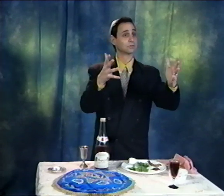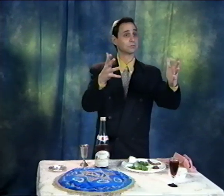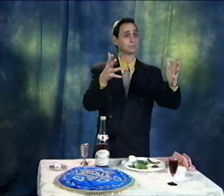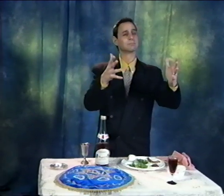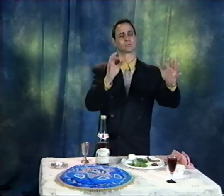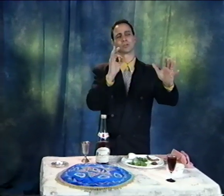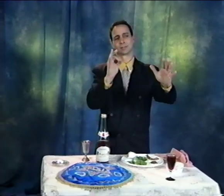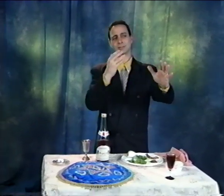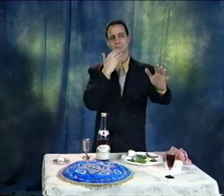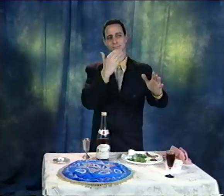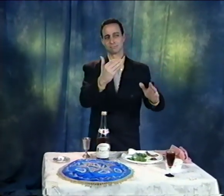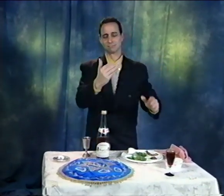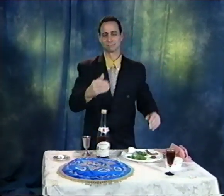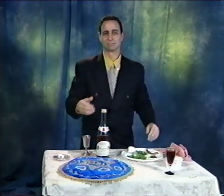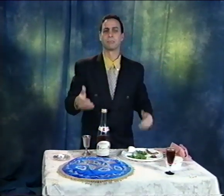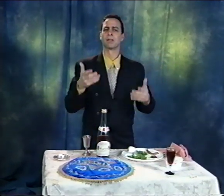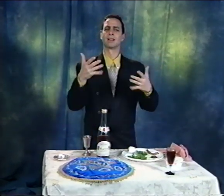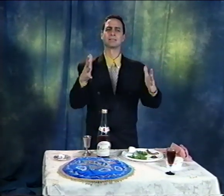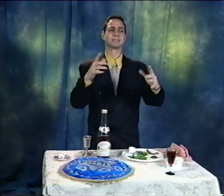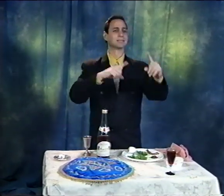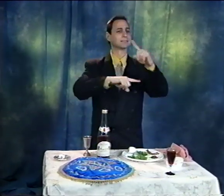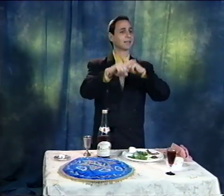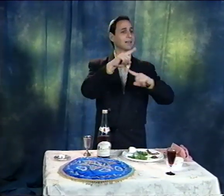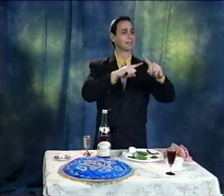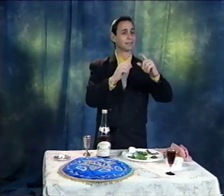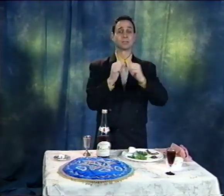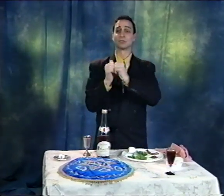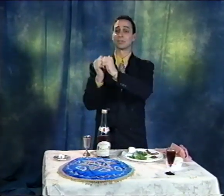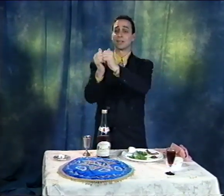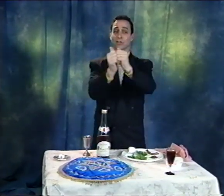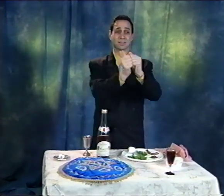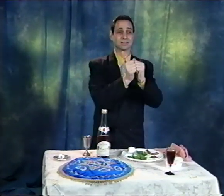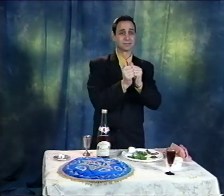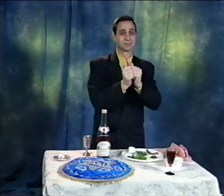Is it closed? Good, thank you. Now let's read together.